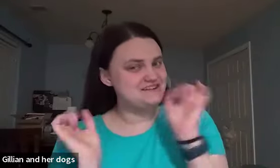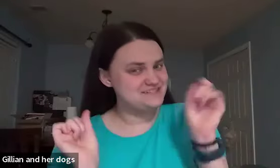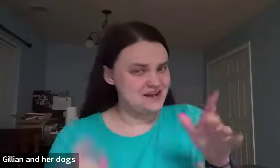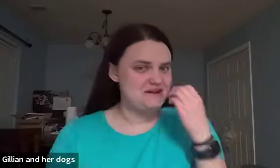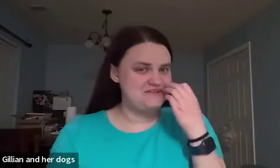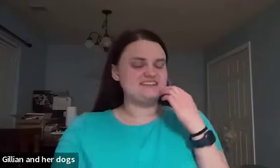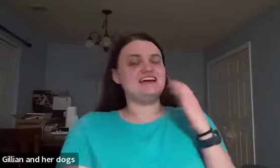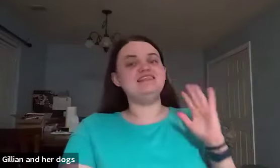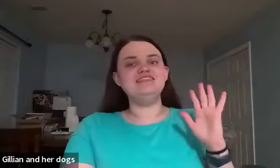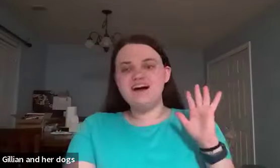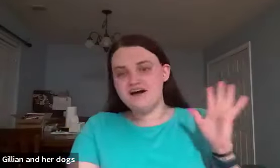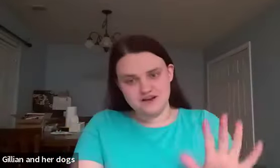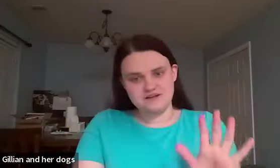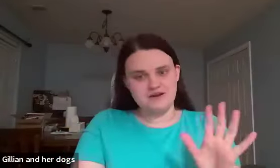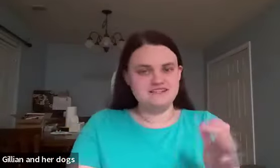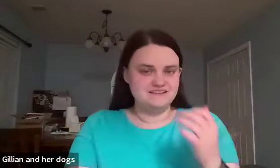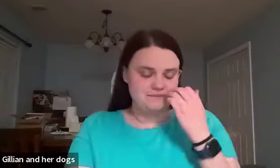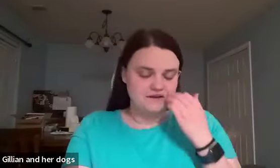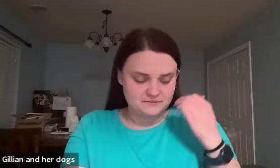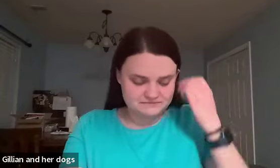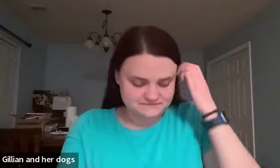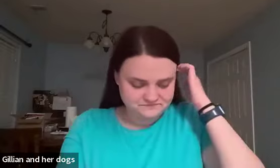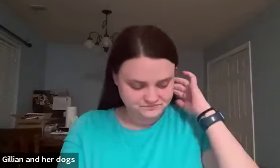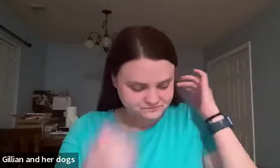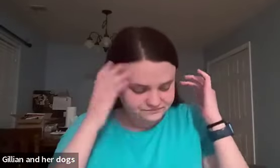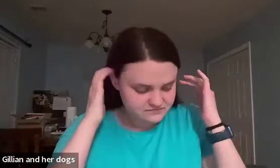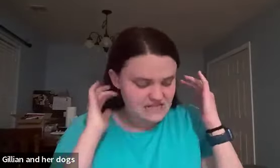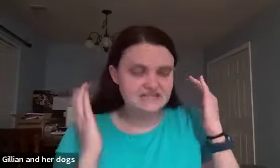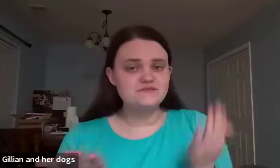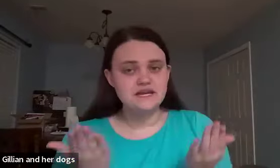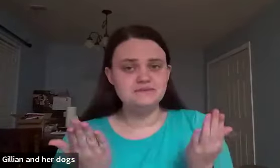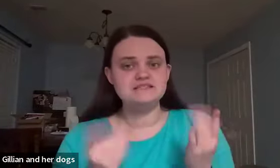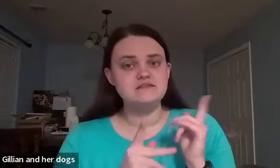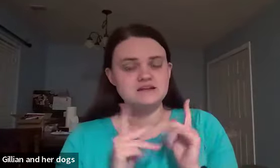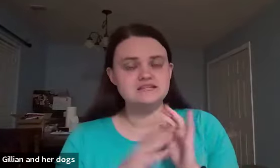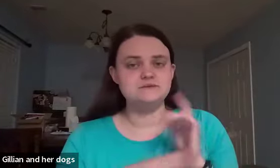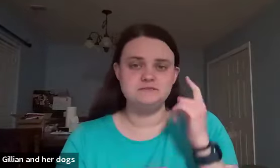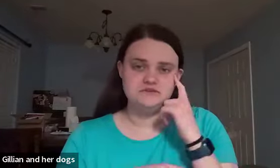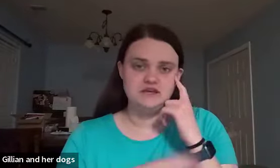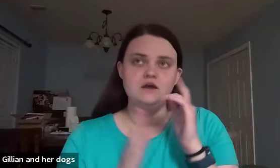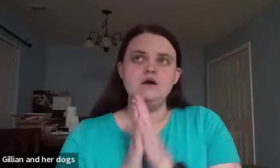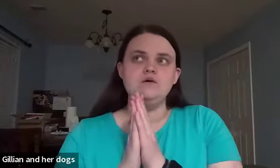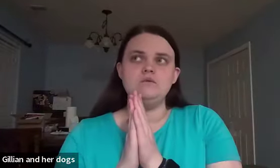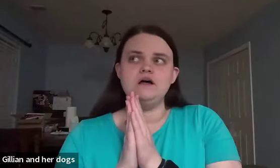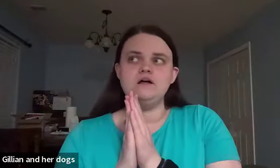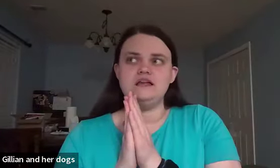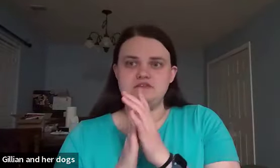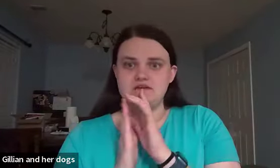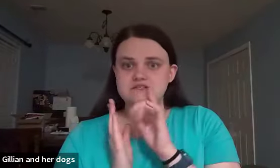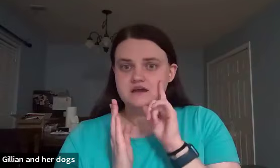stuff to talk about that because I love talking about things like that. And it's funny because a lot of times people think, well, like if they have a